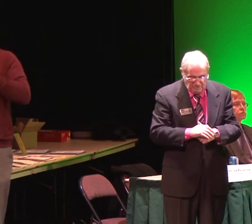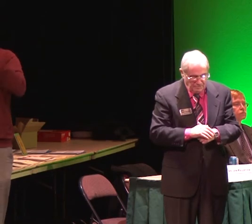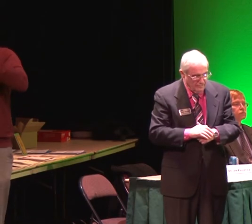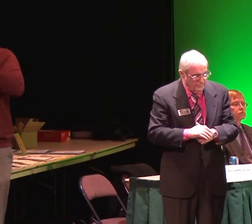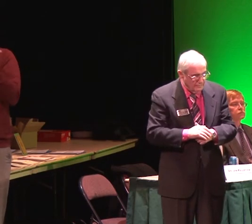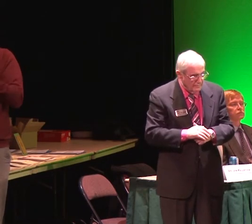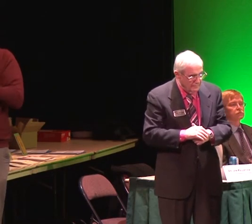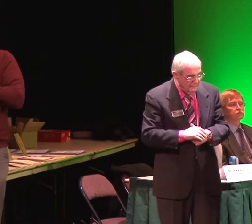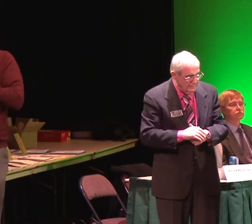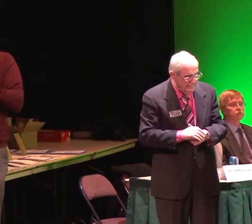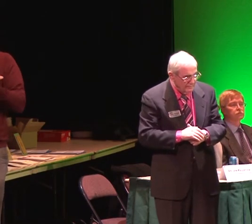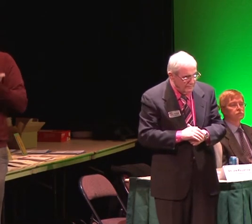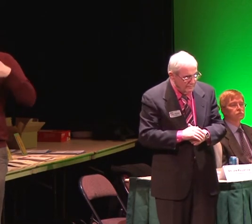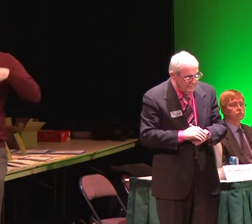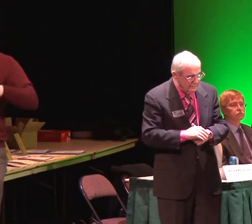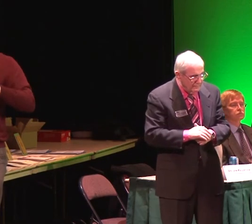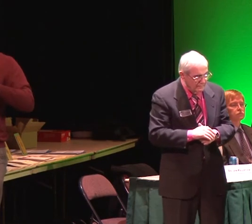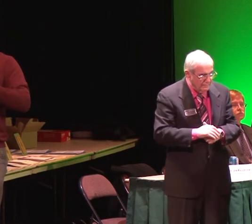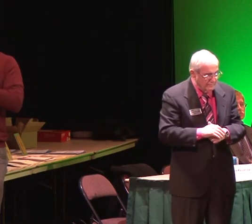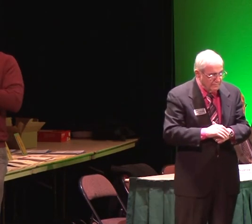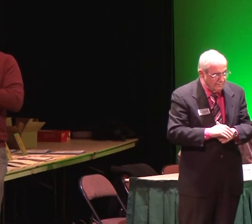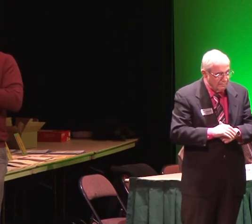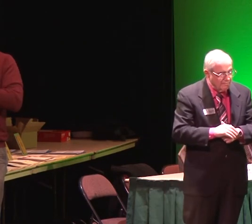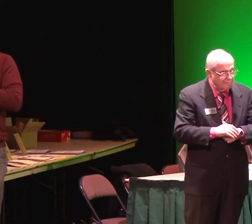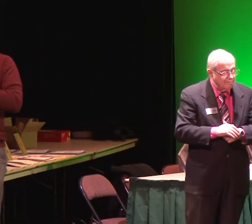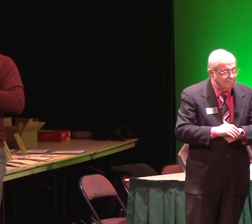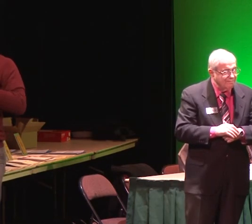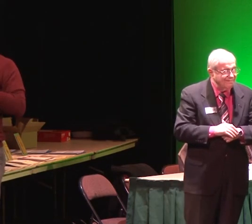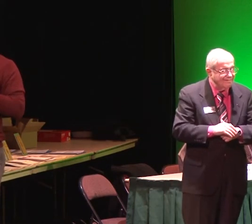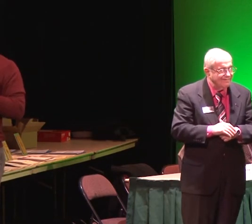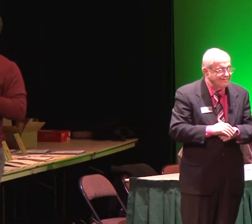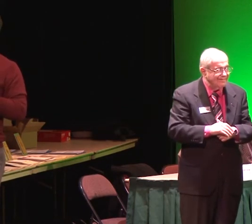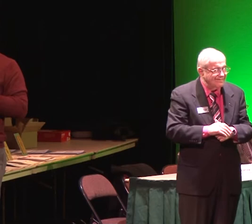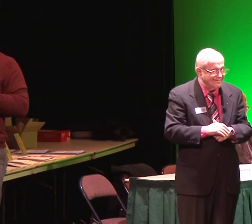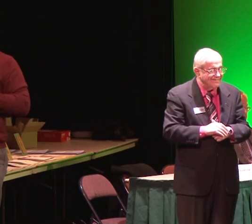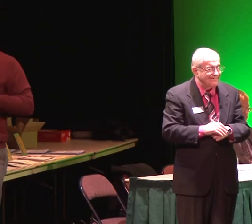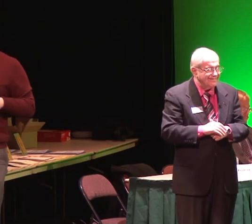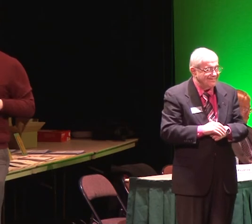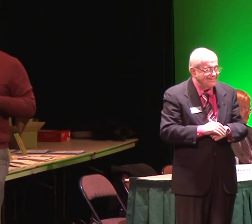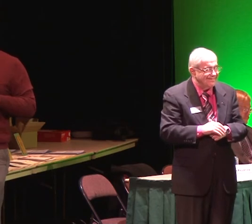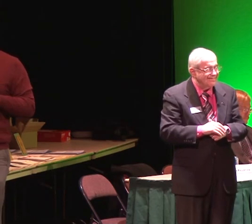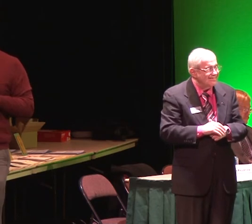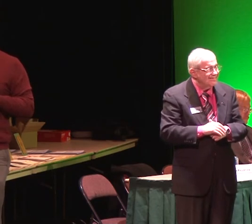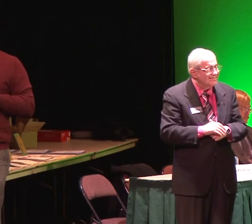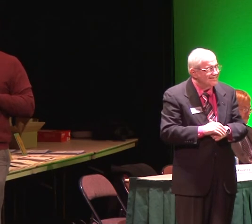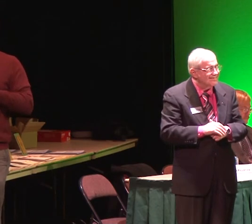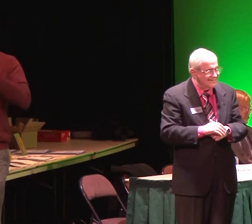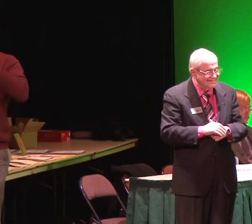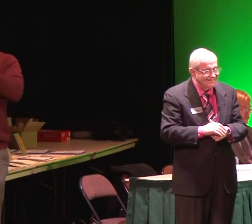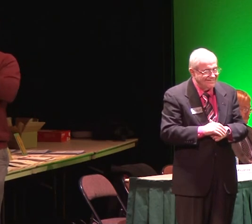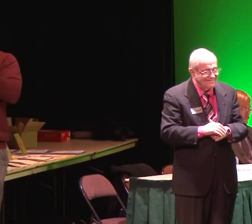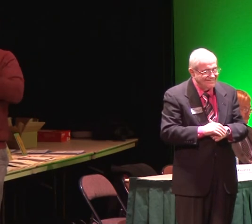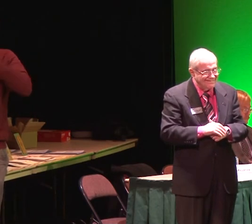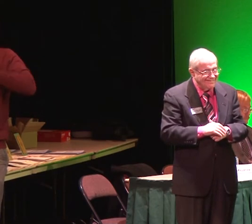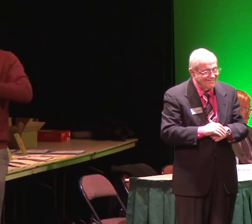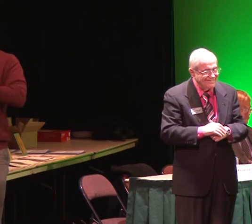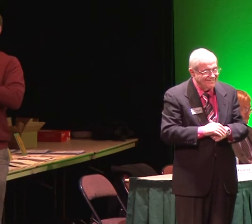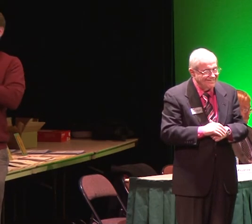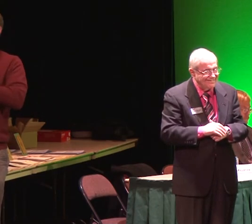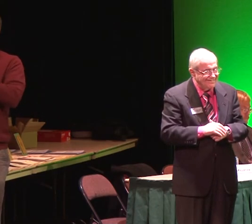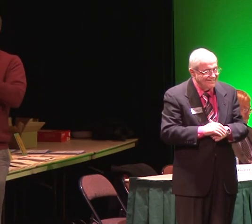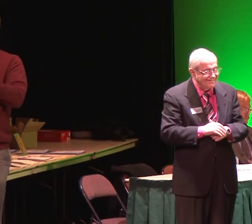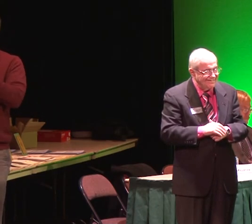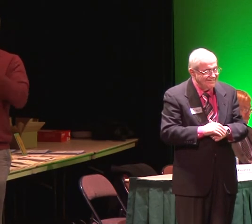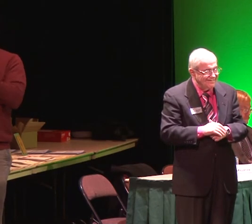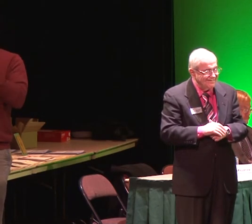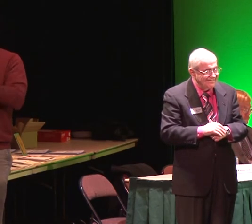one of the best of the 15 community colleges in the country, right here at Bristol Community College.